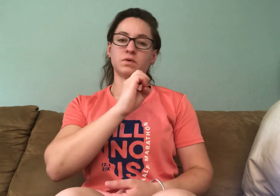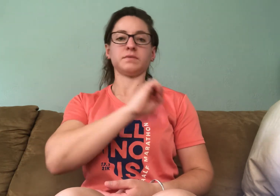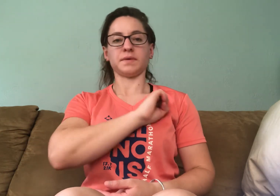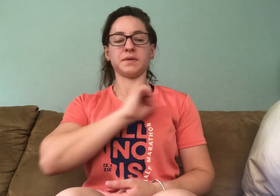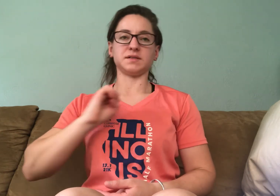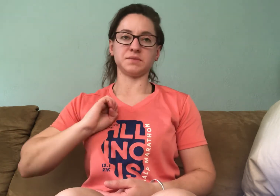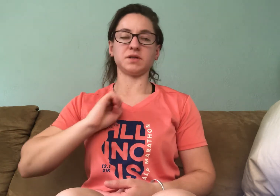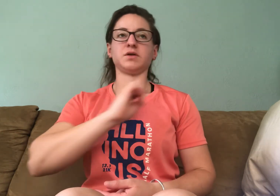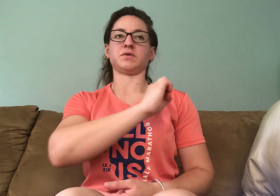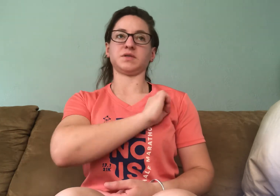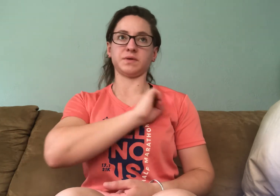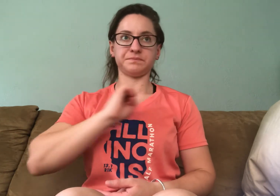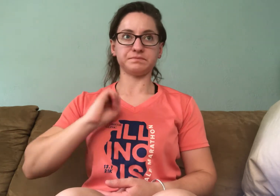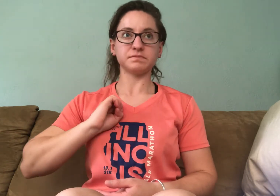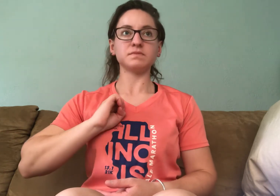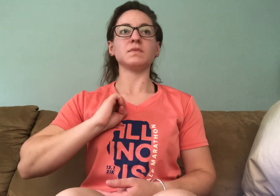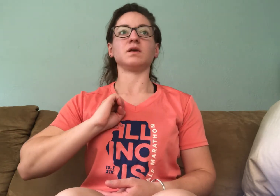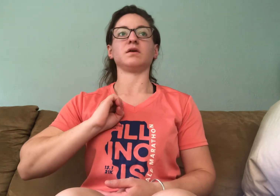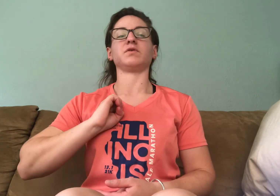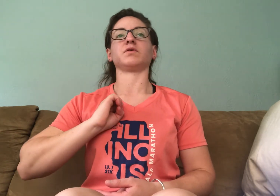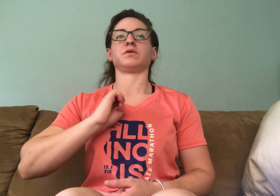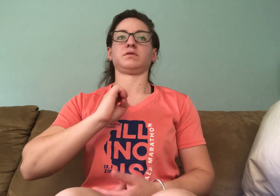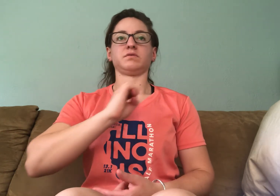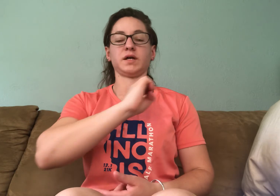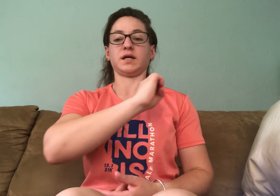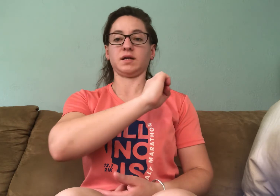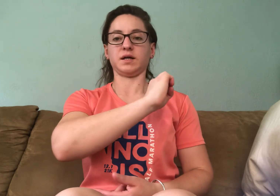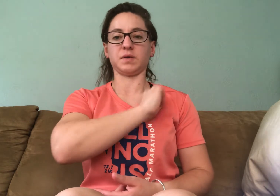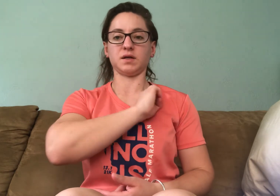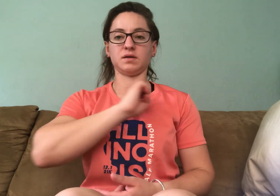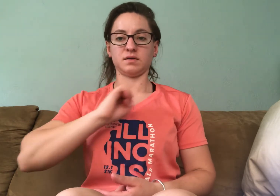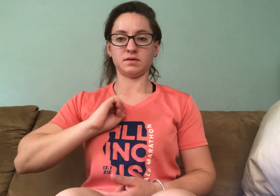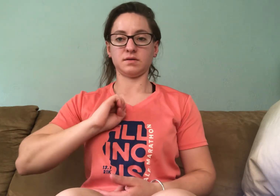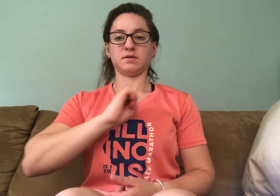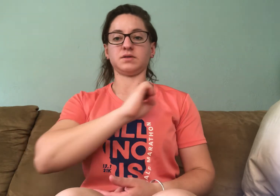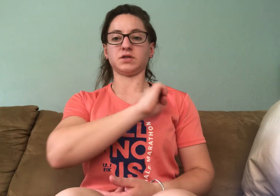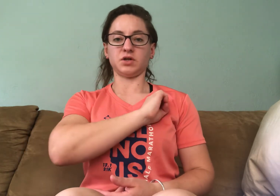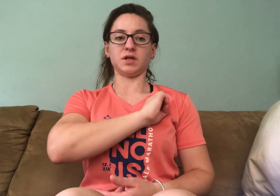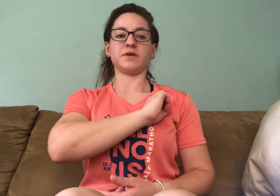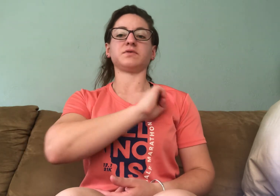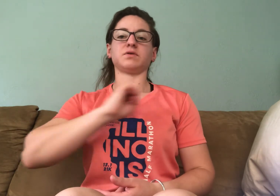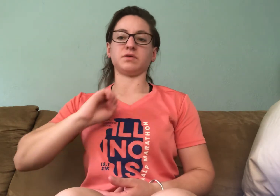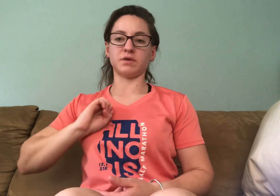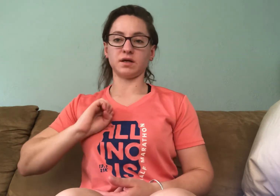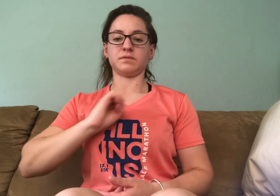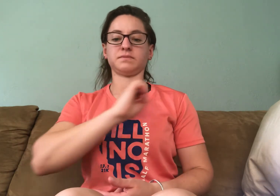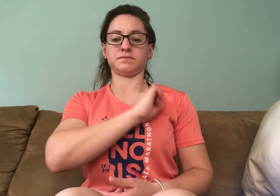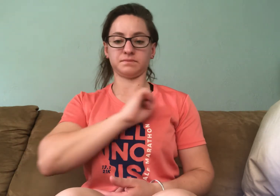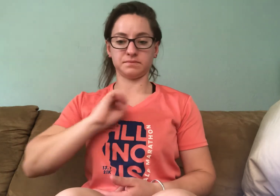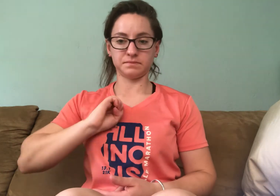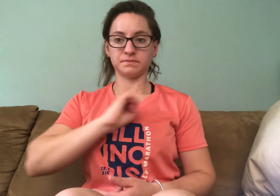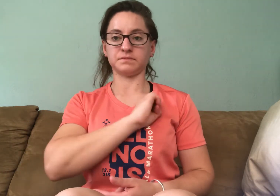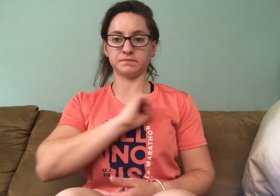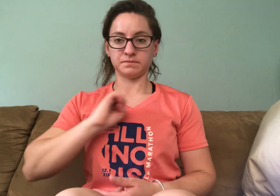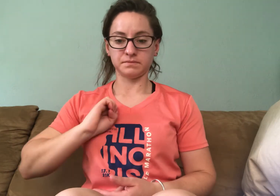or I guess, I'm sorry, you go this way. If you're right-handed like me. Start on your left, go to your right.